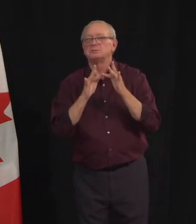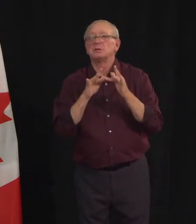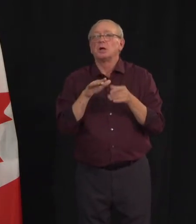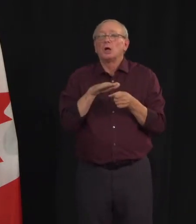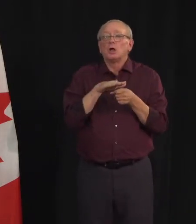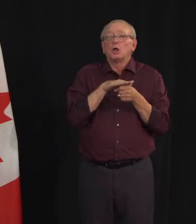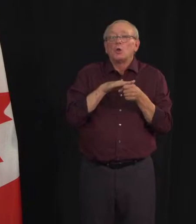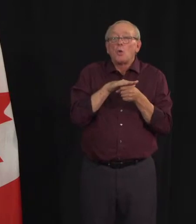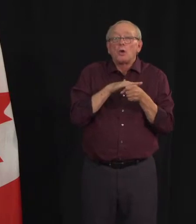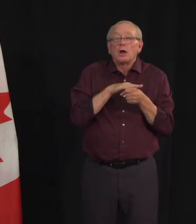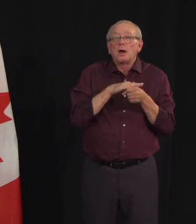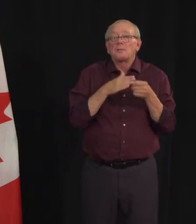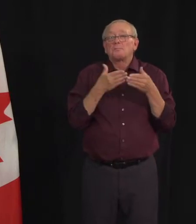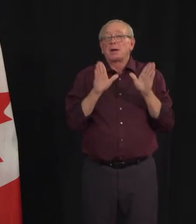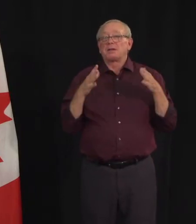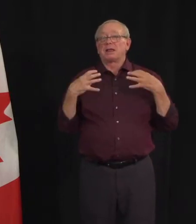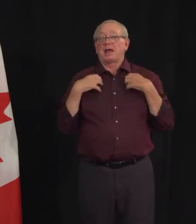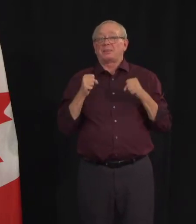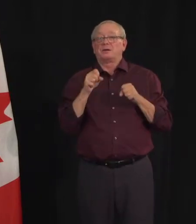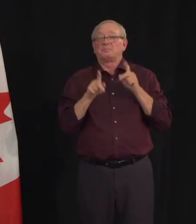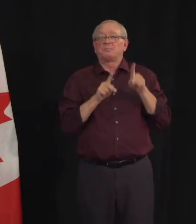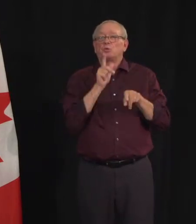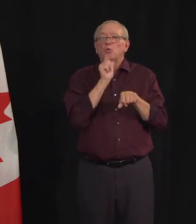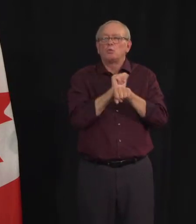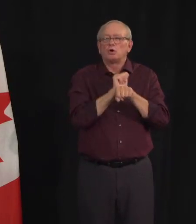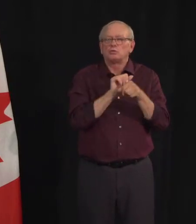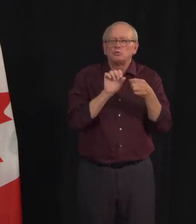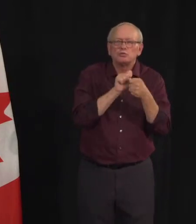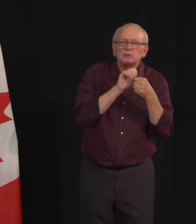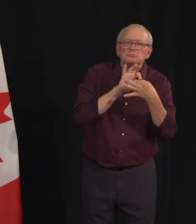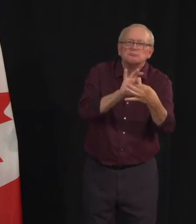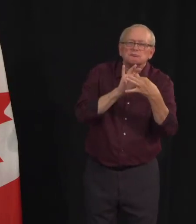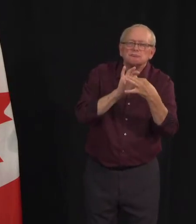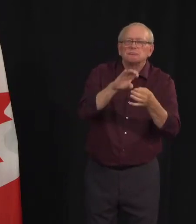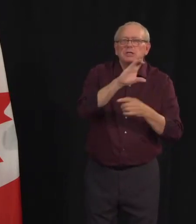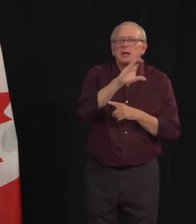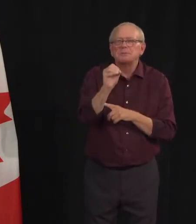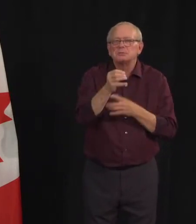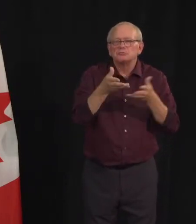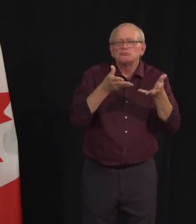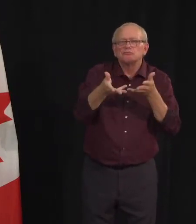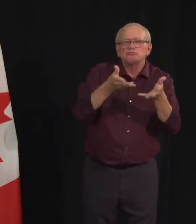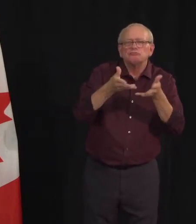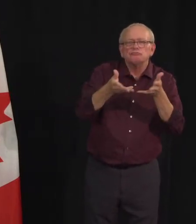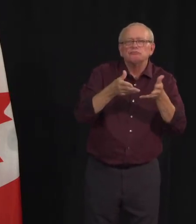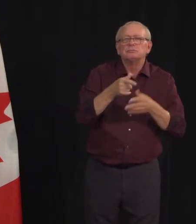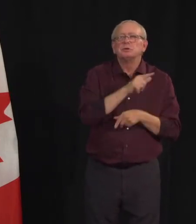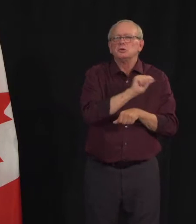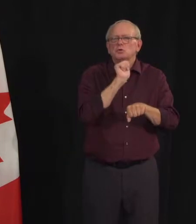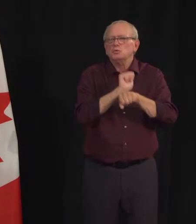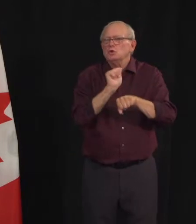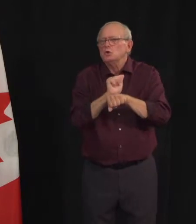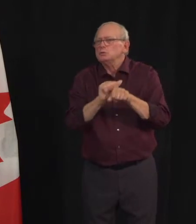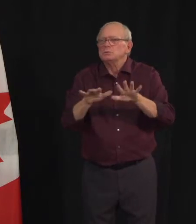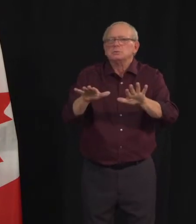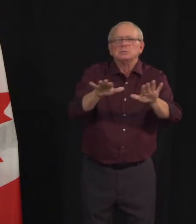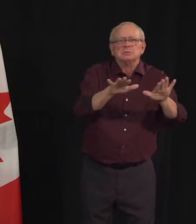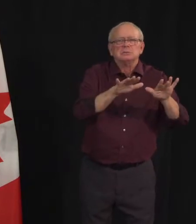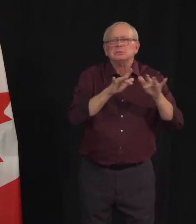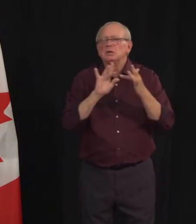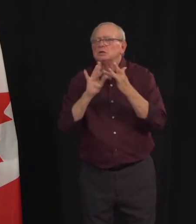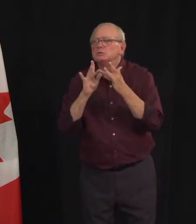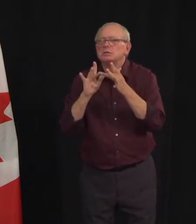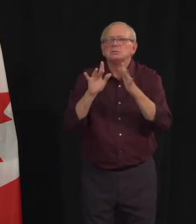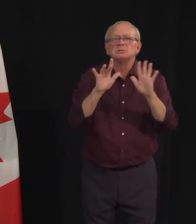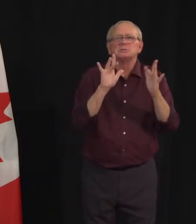closely with the organization, with the company, who are working very hard to make sure that any contacts are identified,